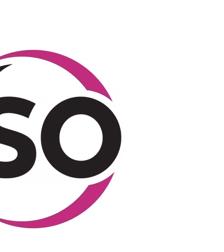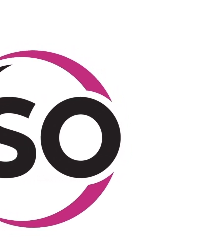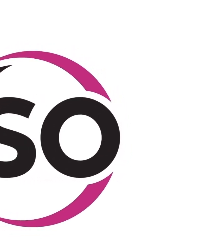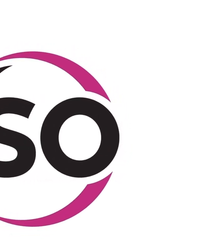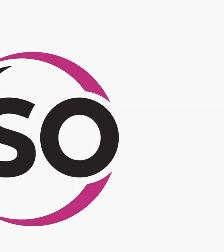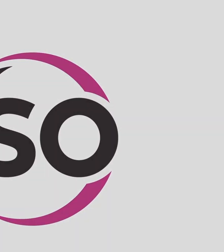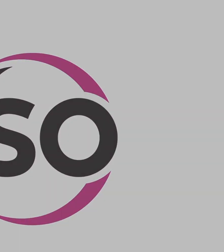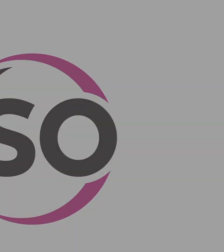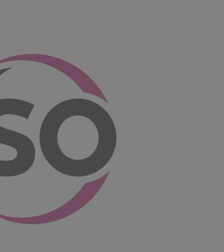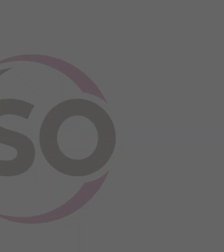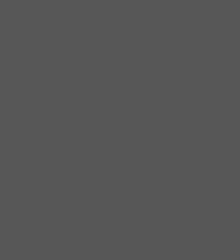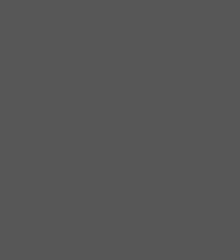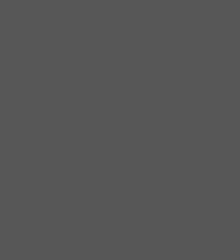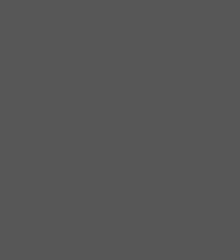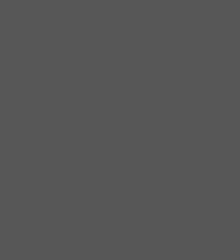VSO